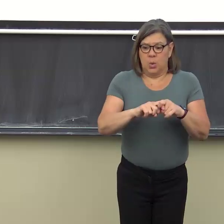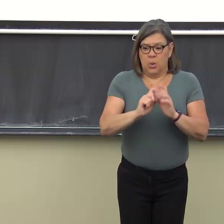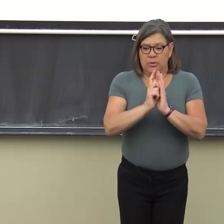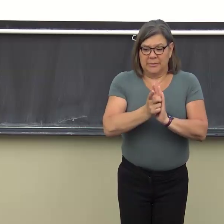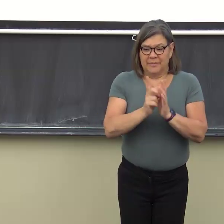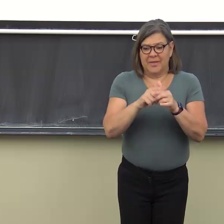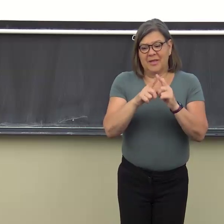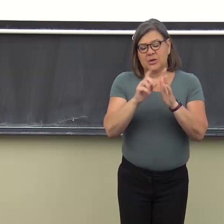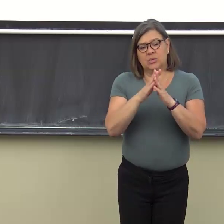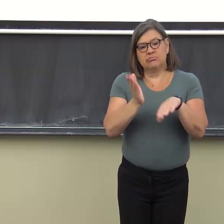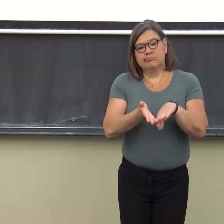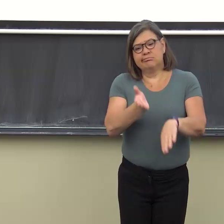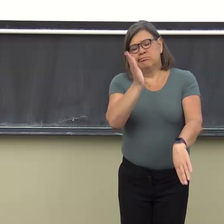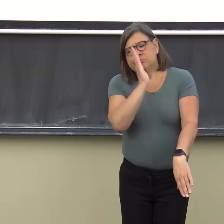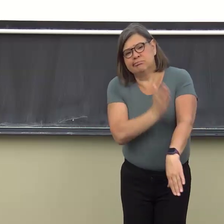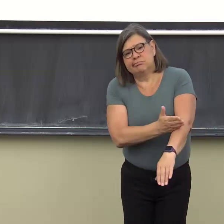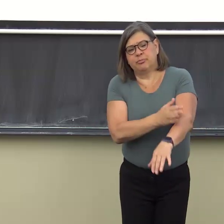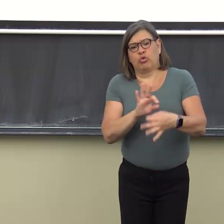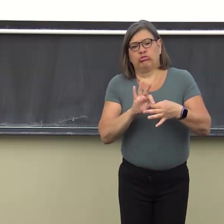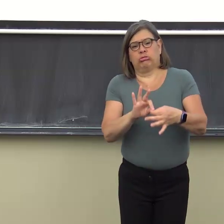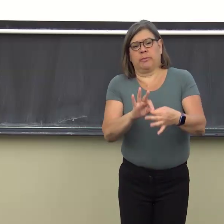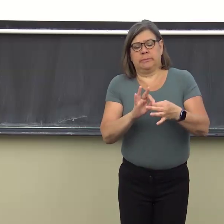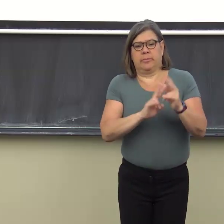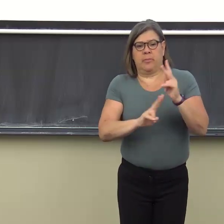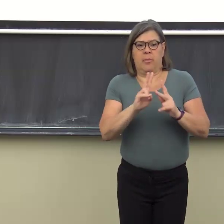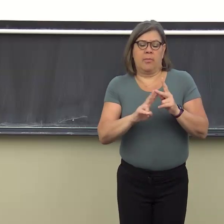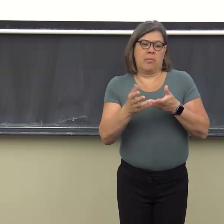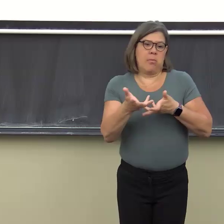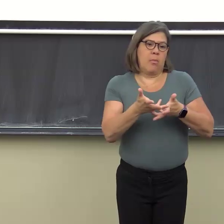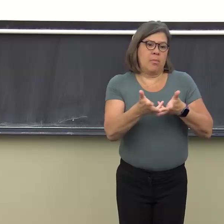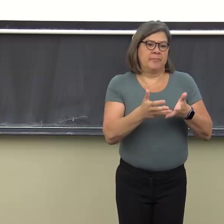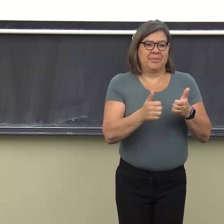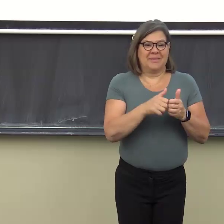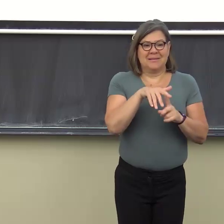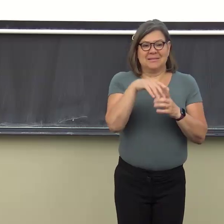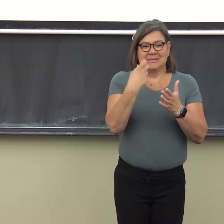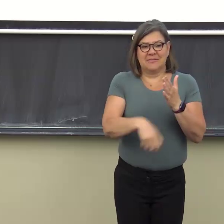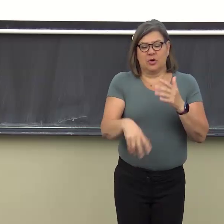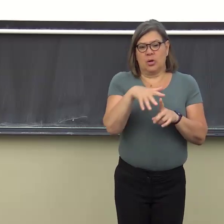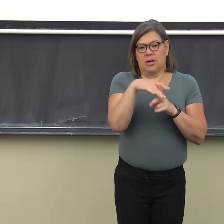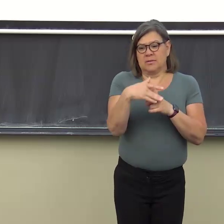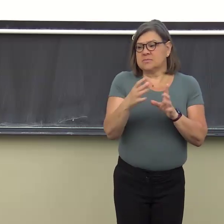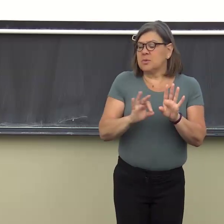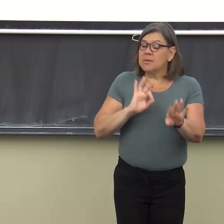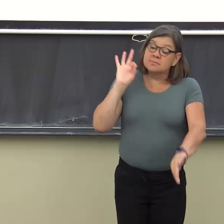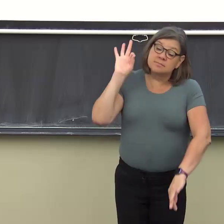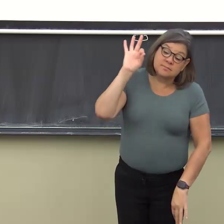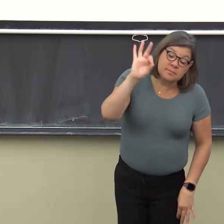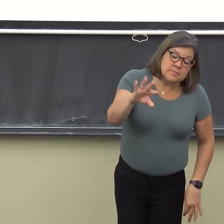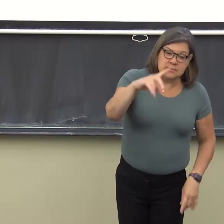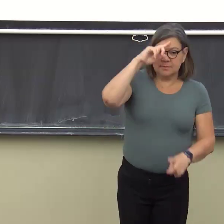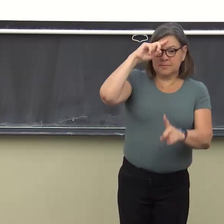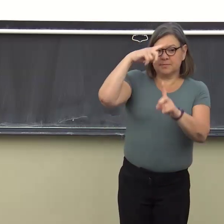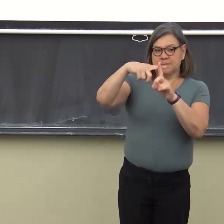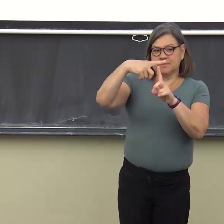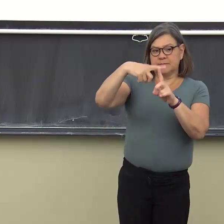the relations of the people with whom you need to interact in these difficult contexts. So I offer that as a little bit of hopefulness, because